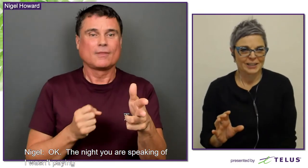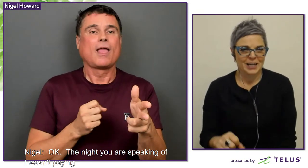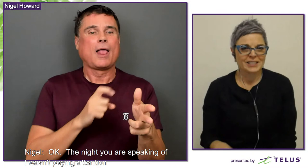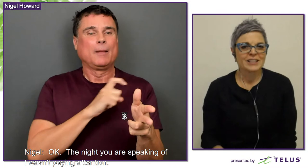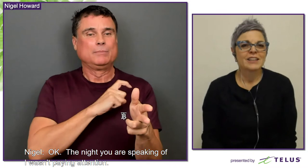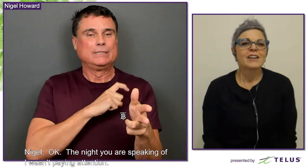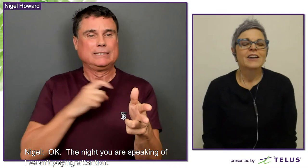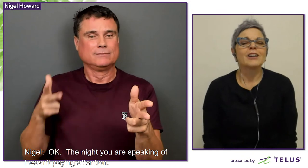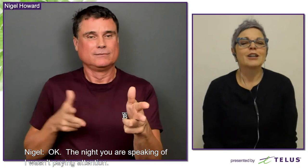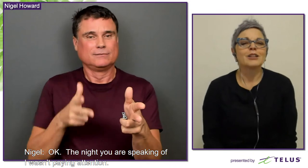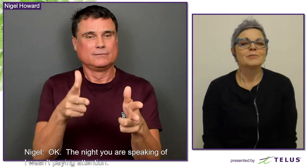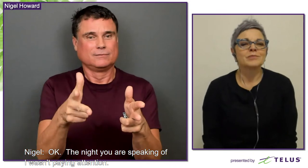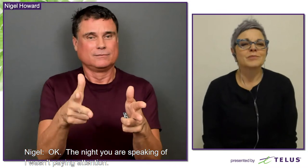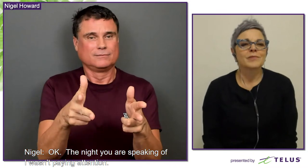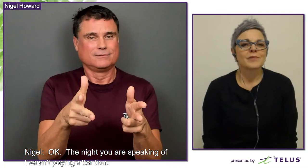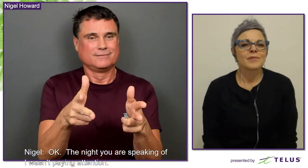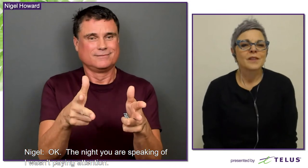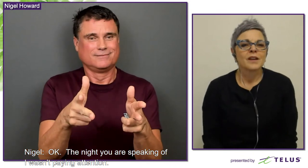make sure I get it right.